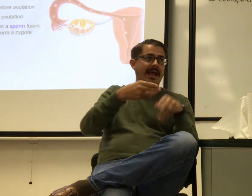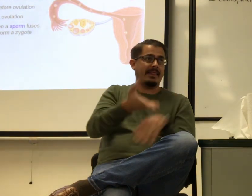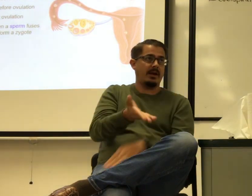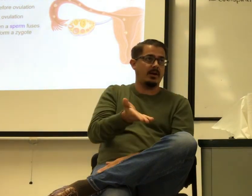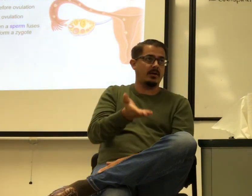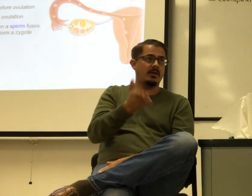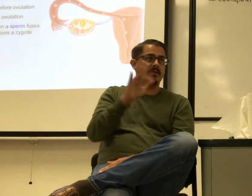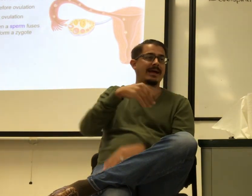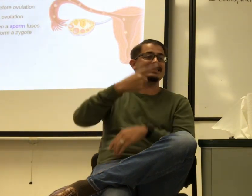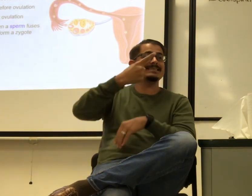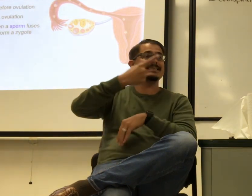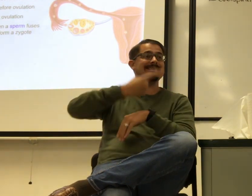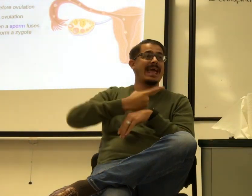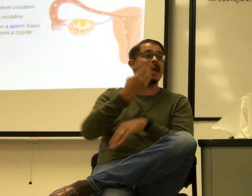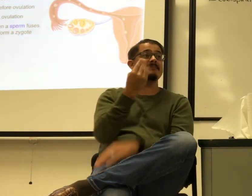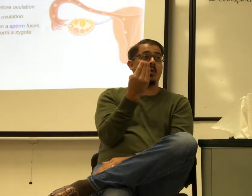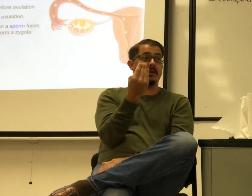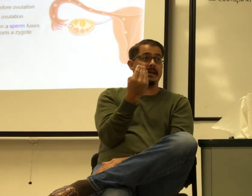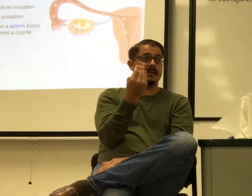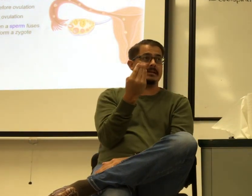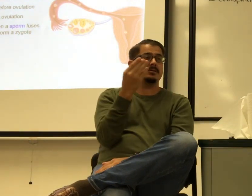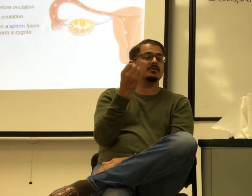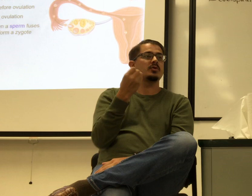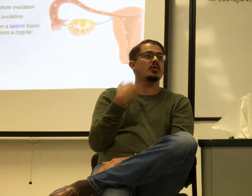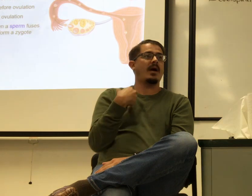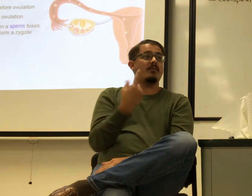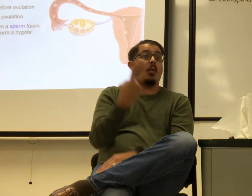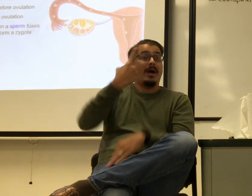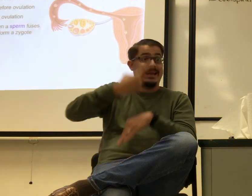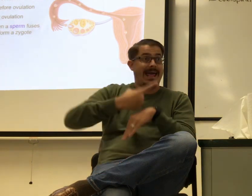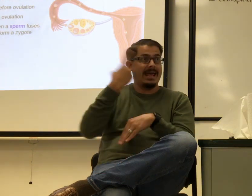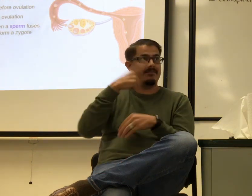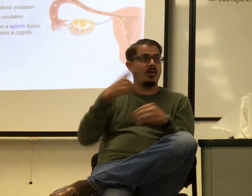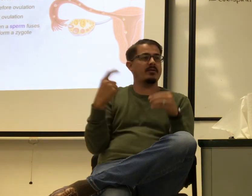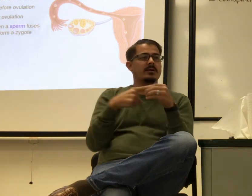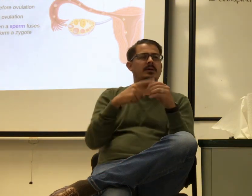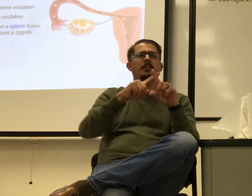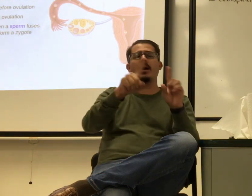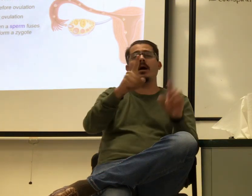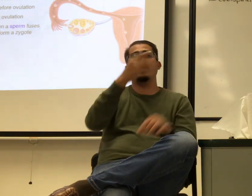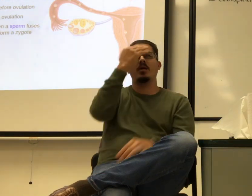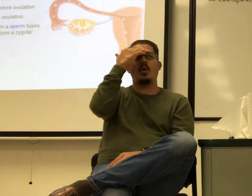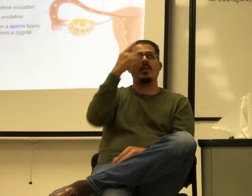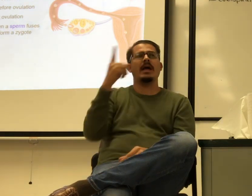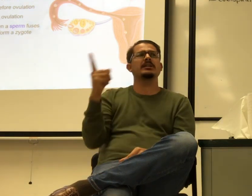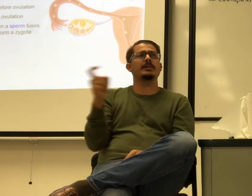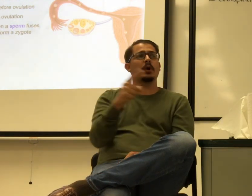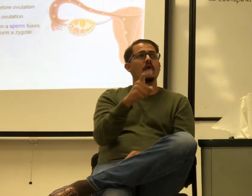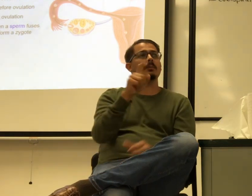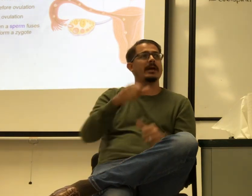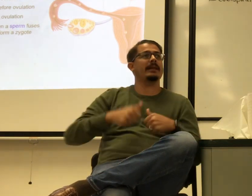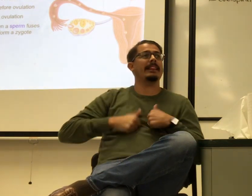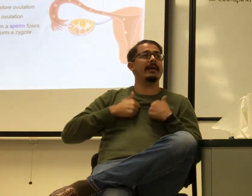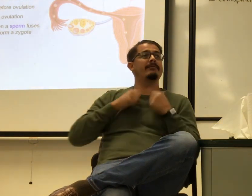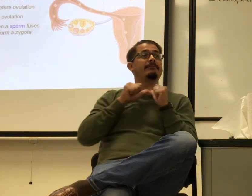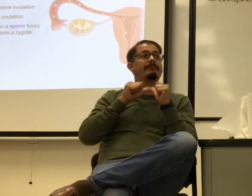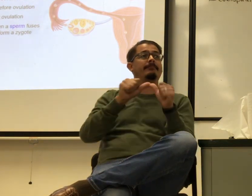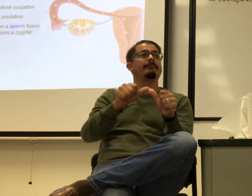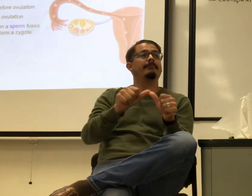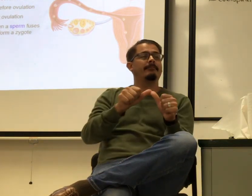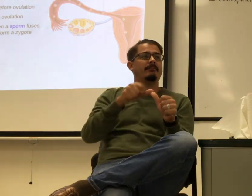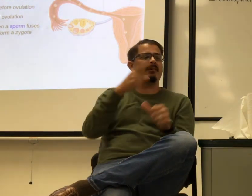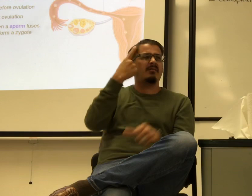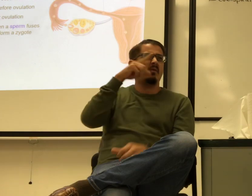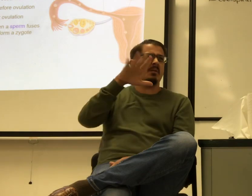day 14, so you got a day to fertilize. However, know that sperm is viable